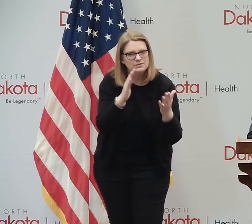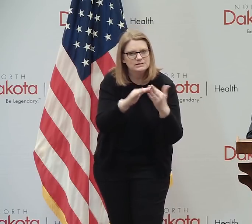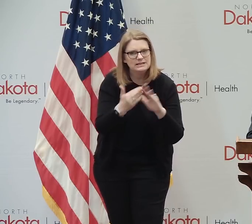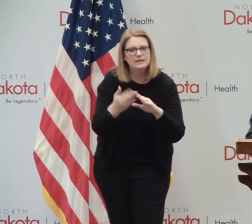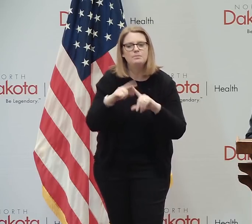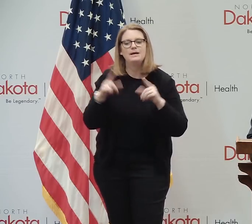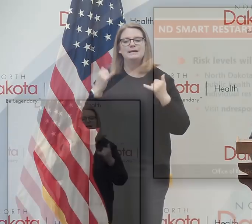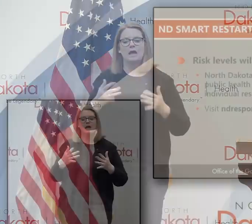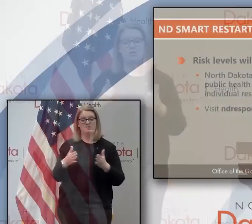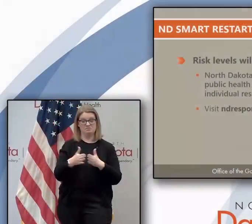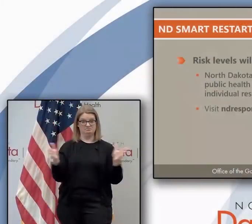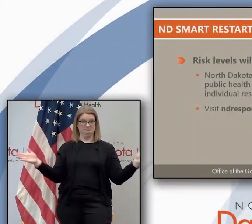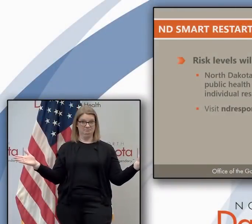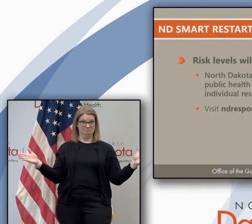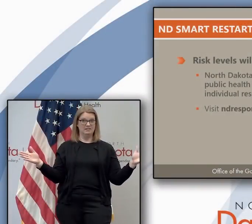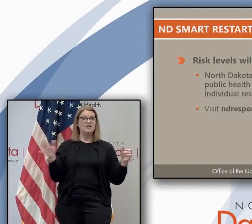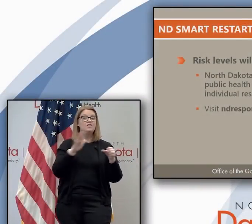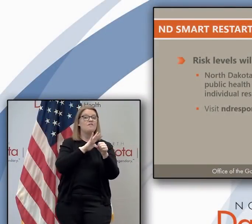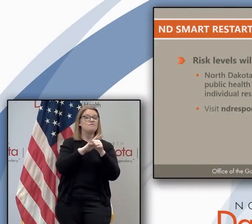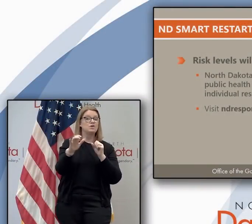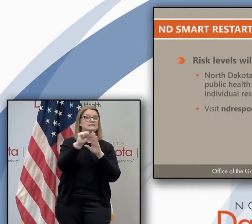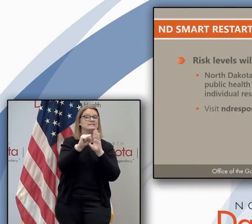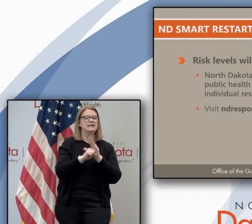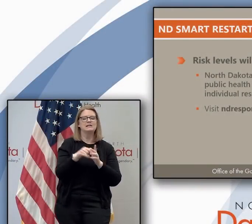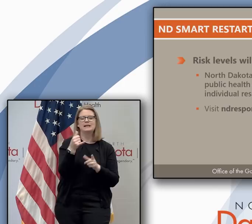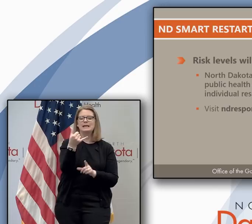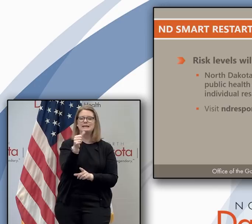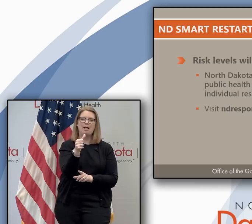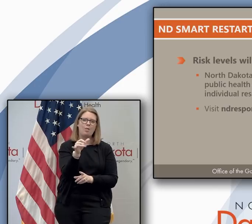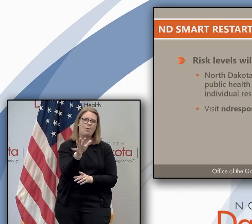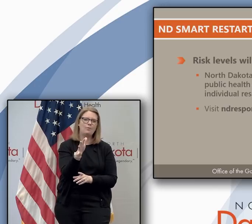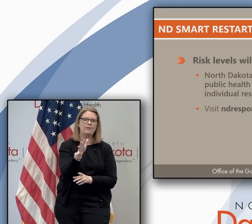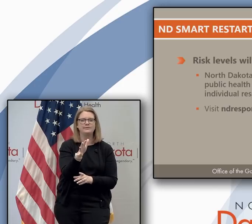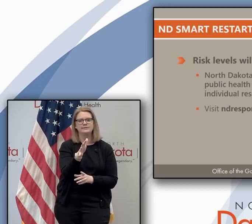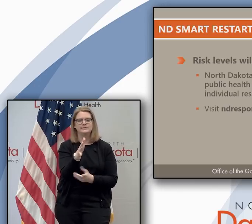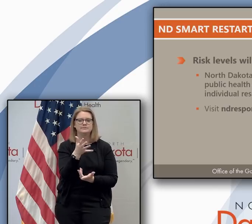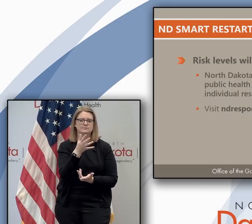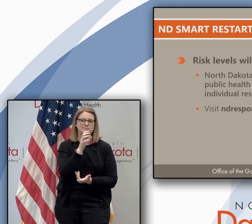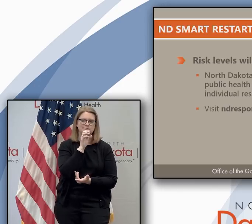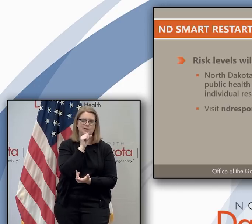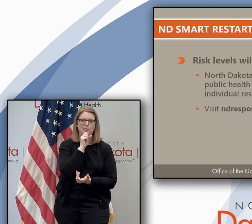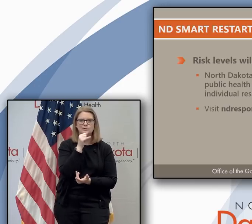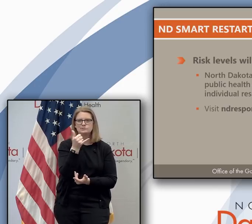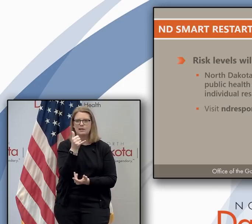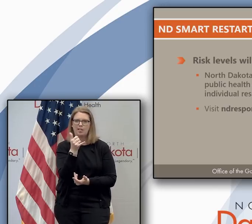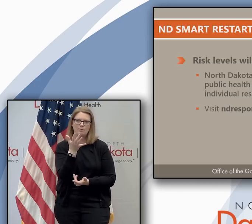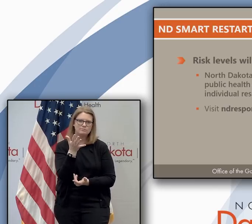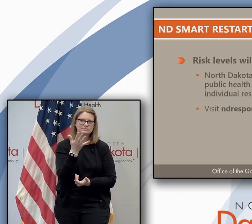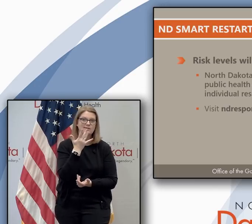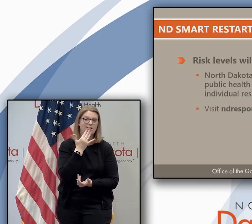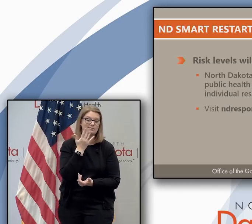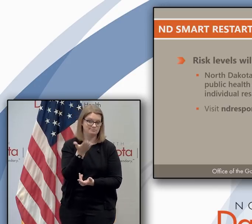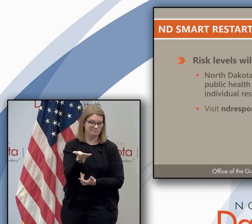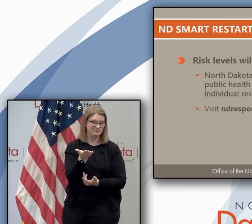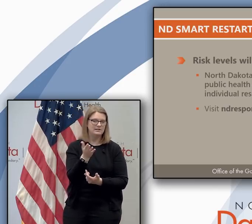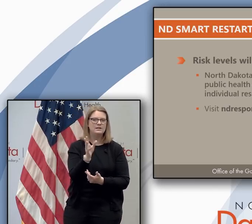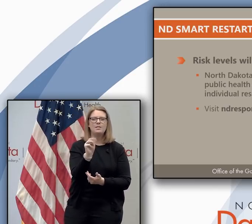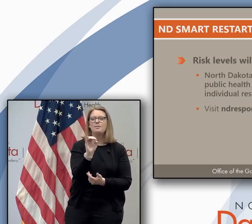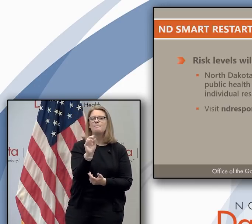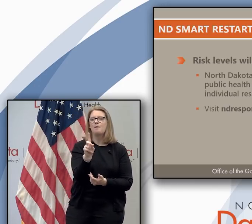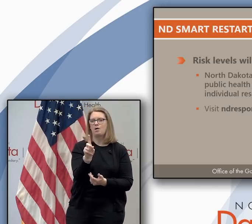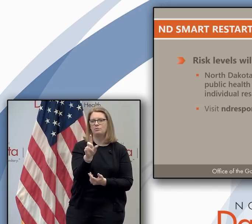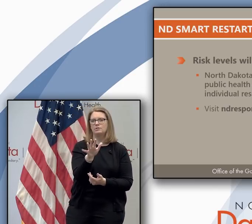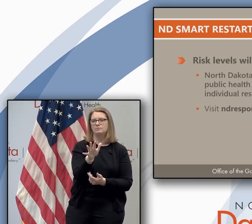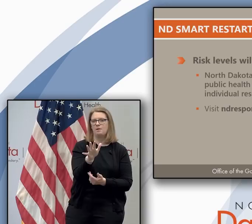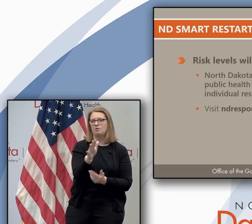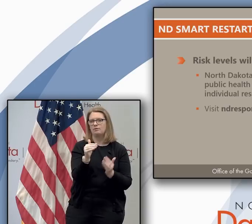state is in this yellow, or I guess it's slightly orangish yellow here color, but the moderate, we're